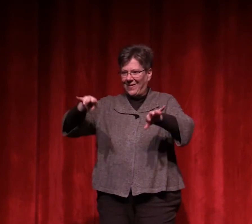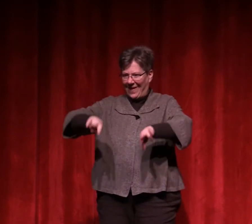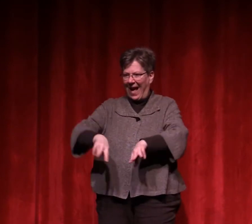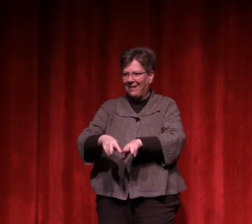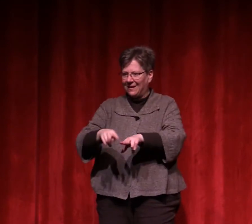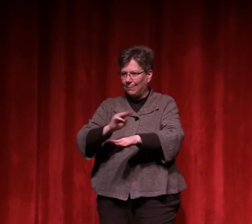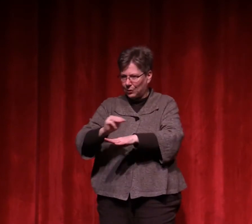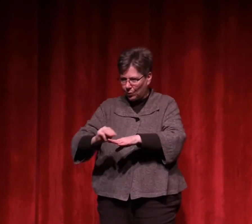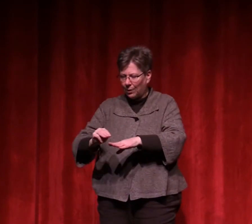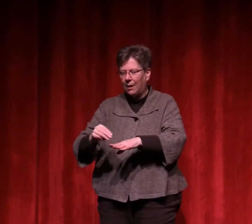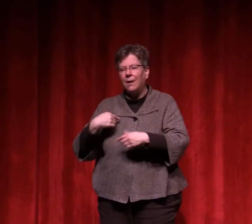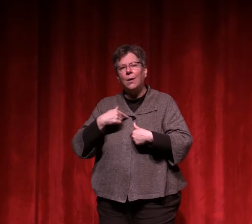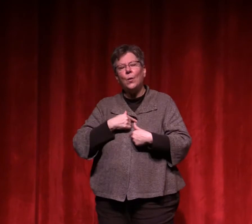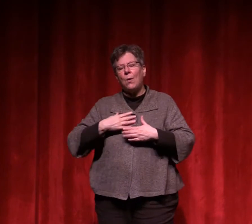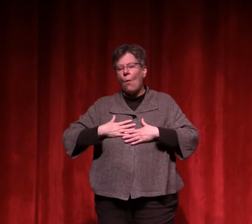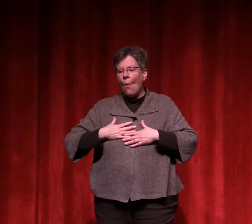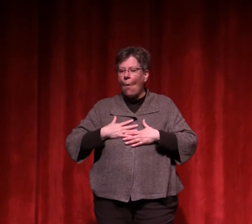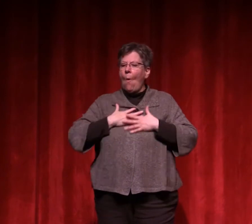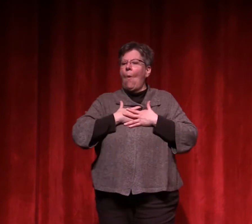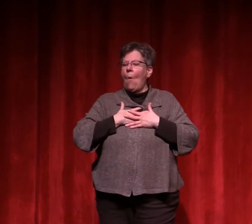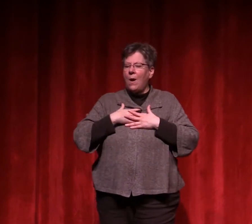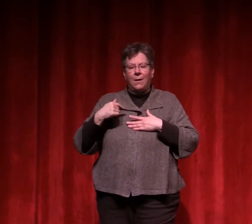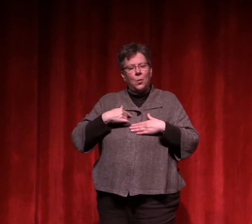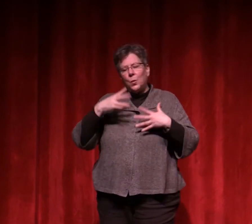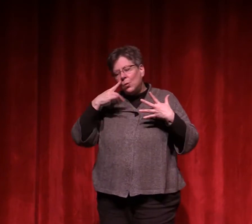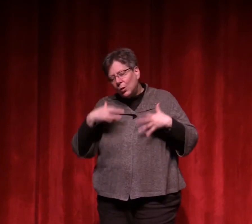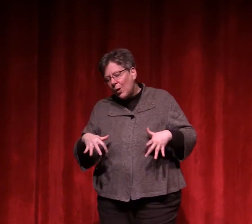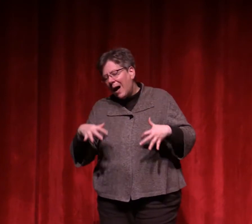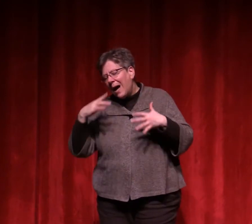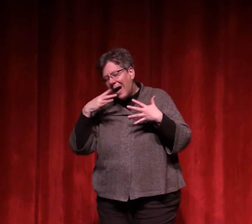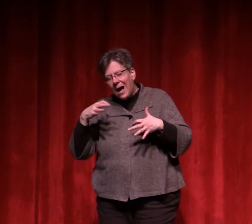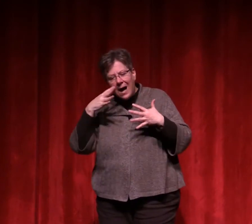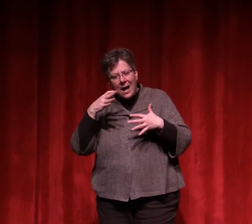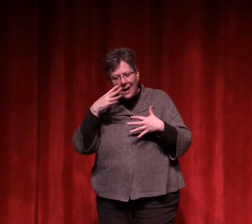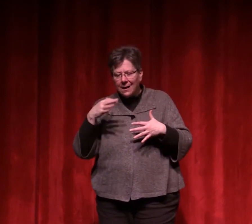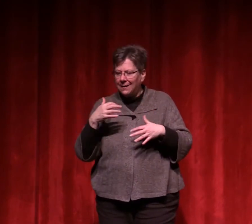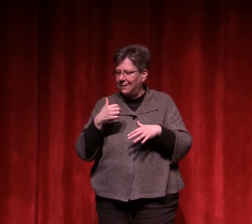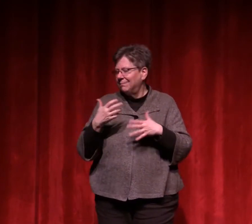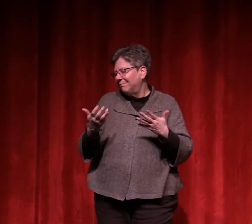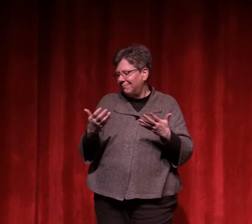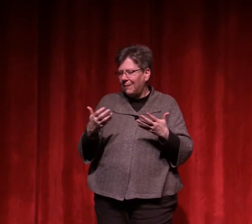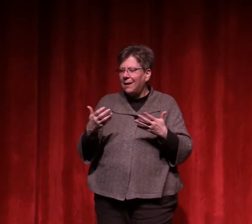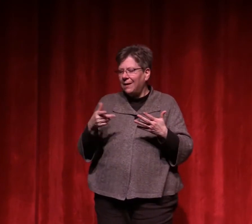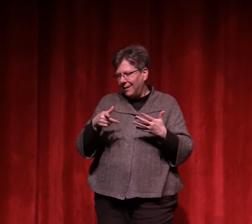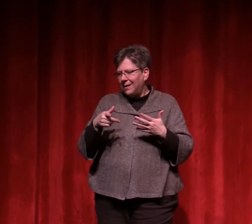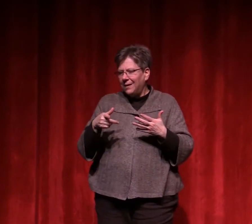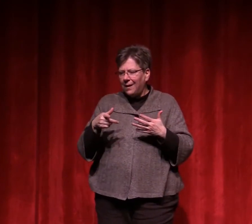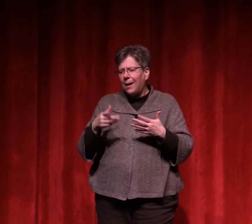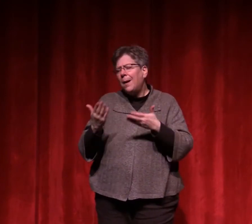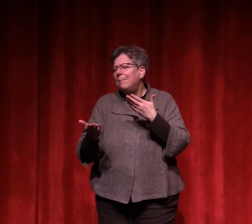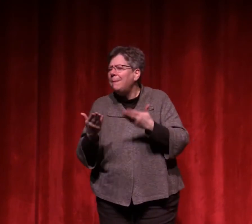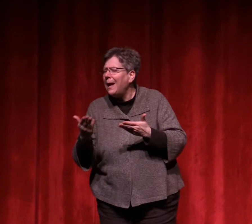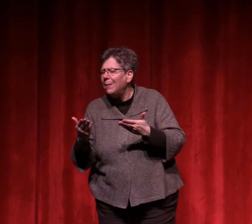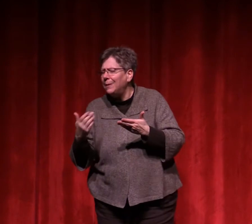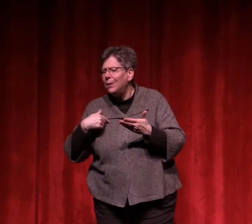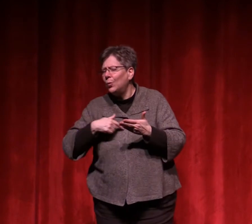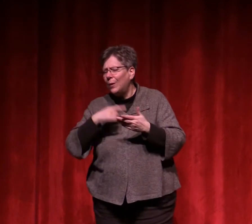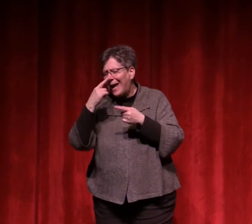of us, there may not have been a dry eye. And you could blame it on the springtime allergies,